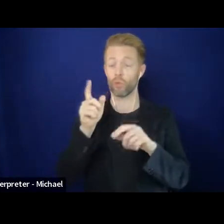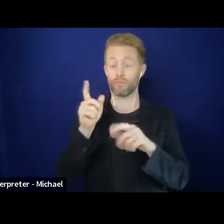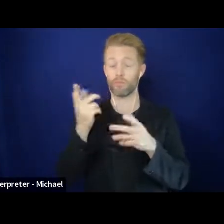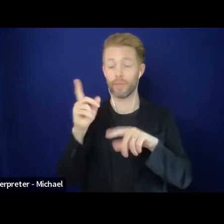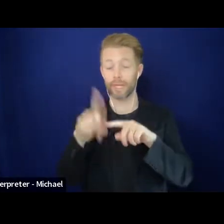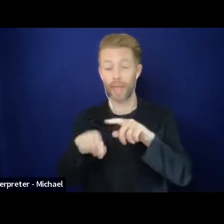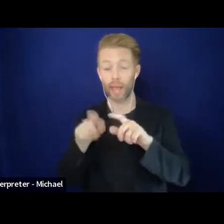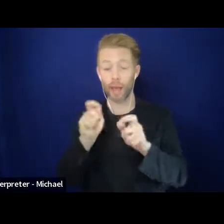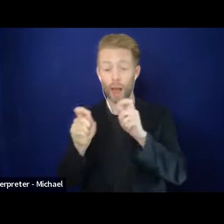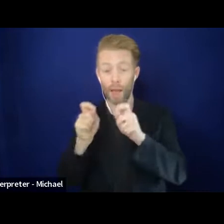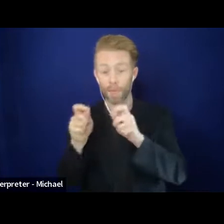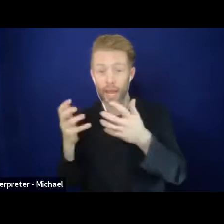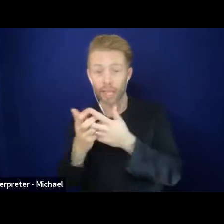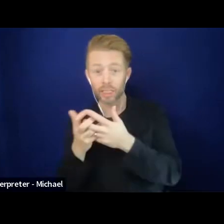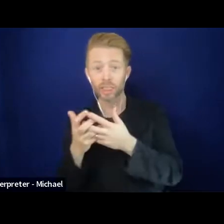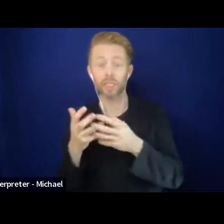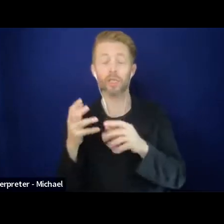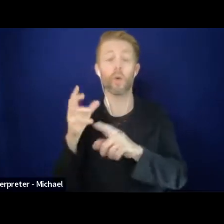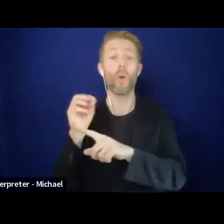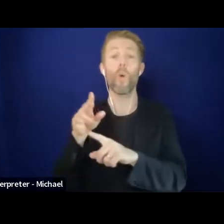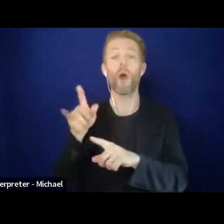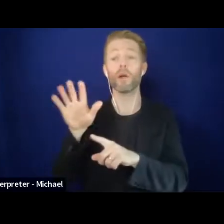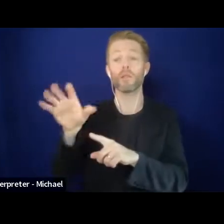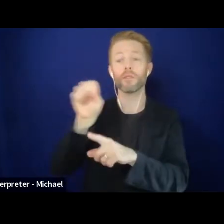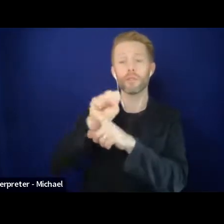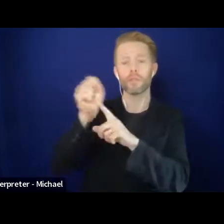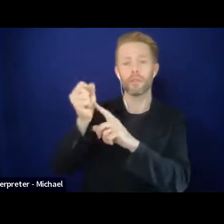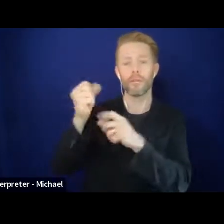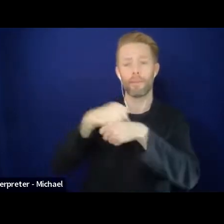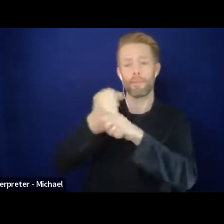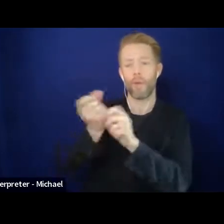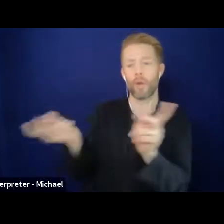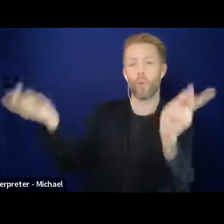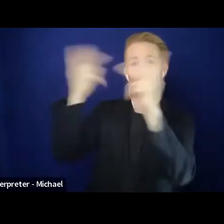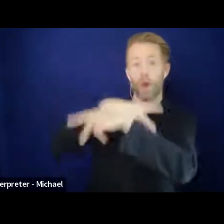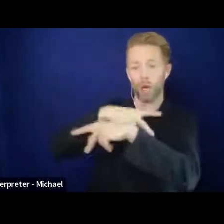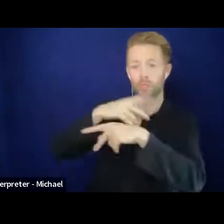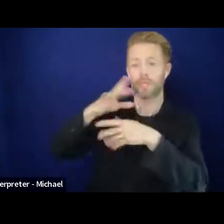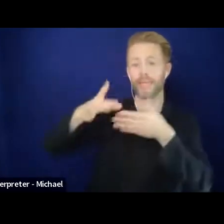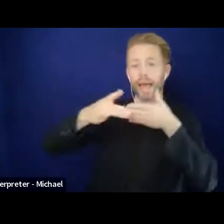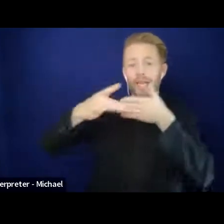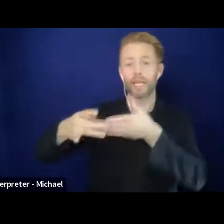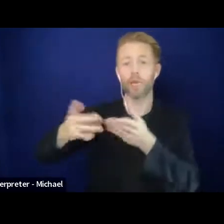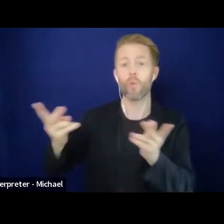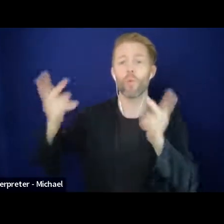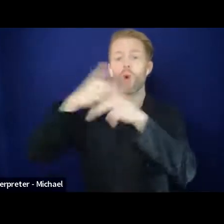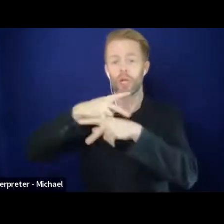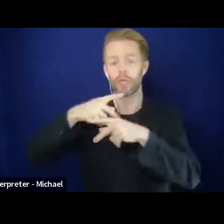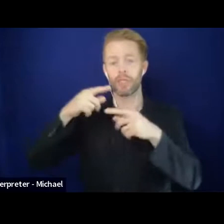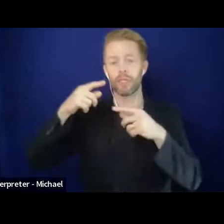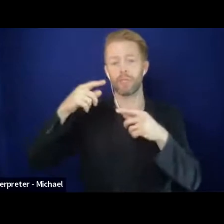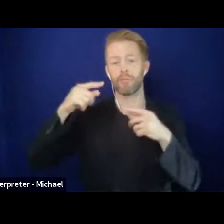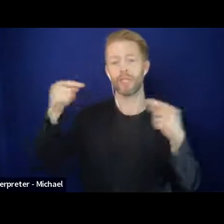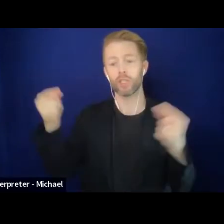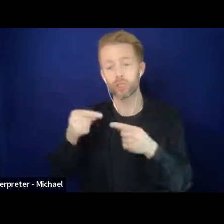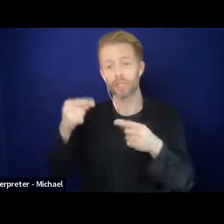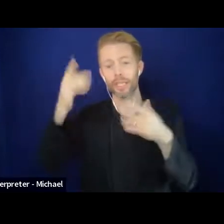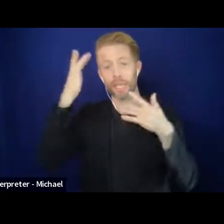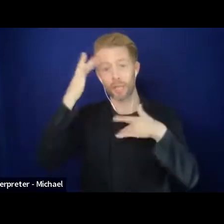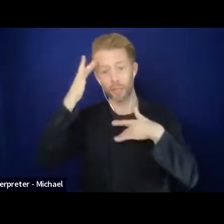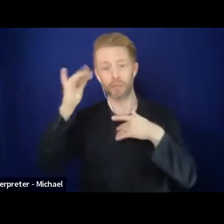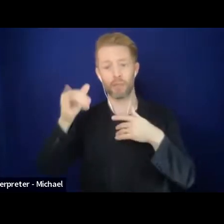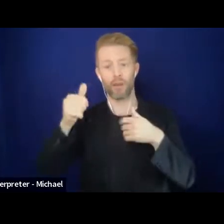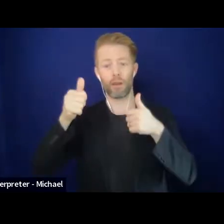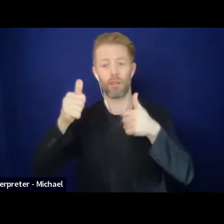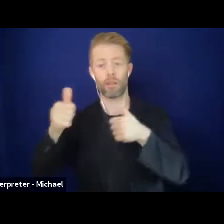by, or that are exacerbated, leading to further illness or injury that can become additionally disabling, may have